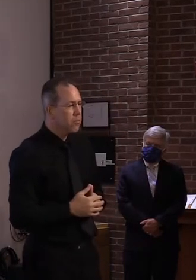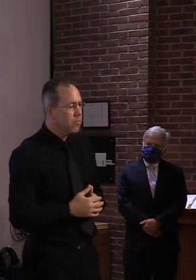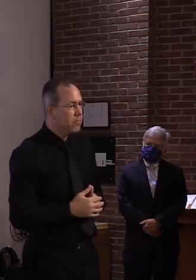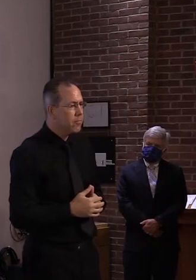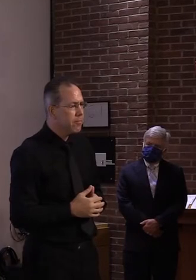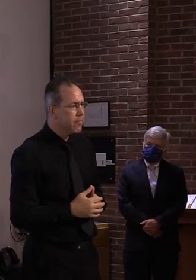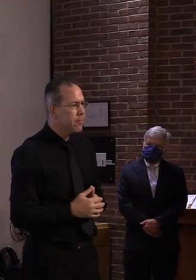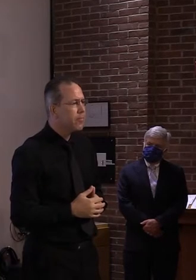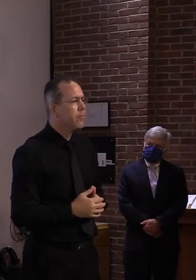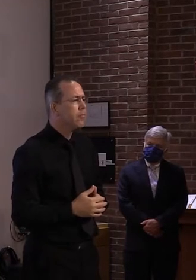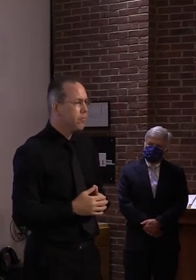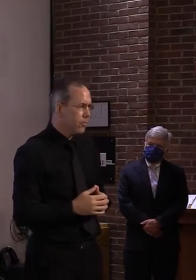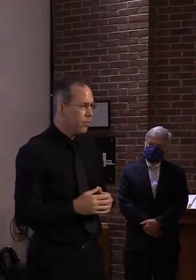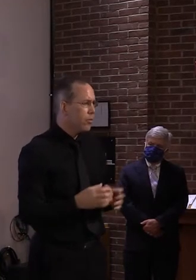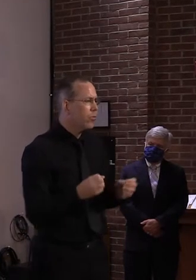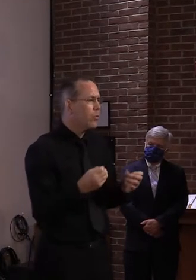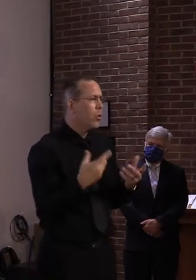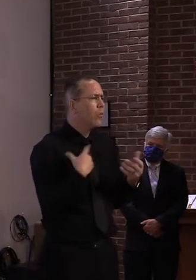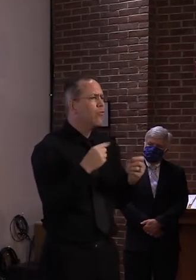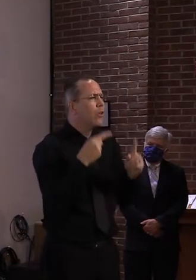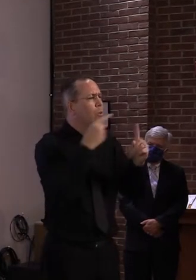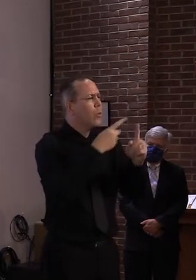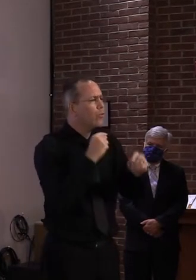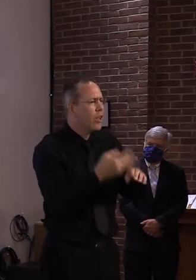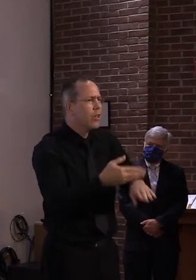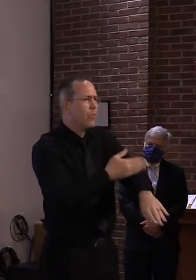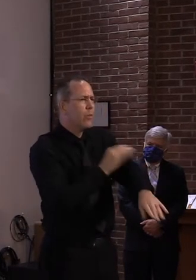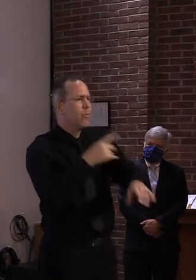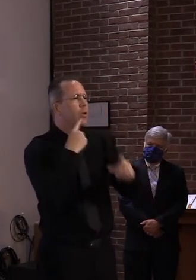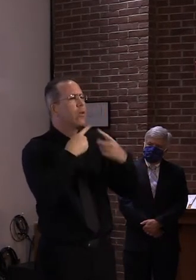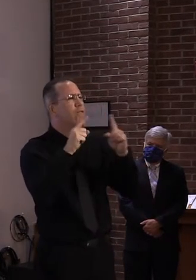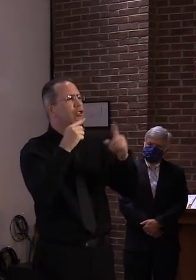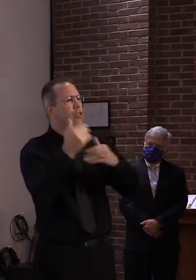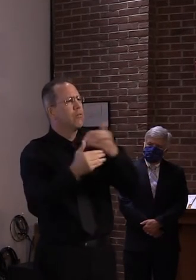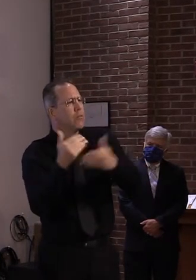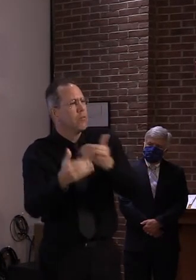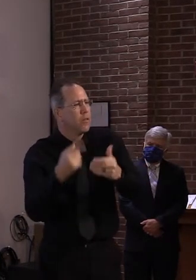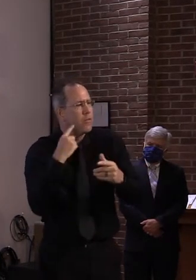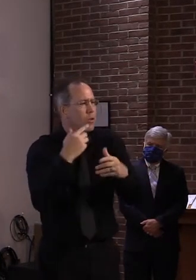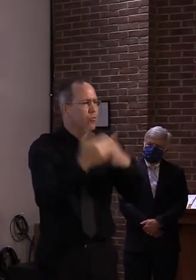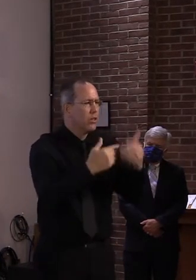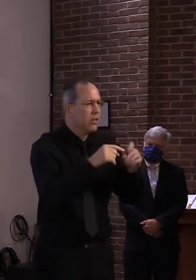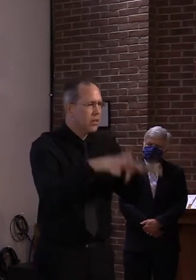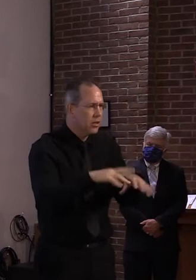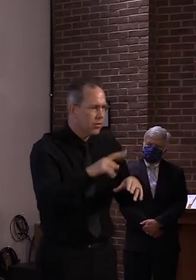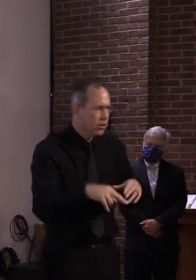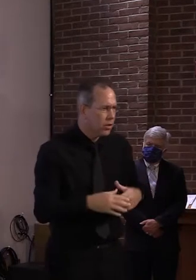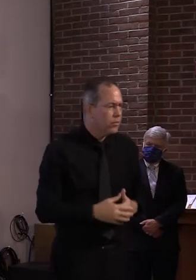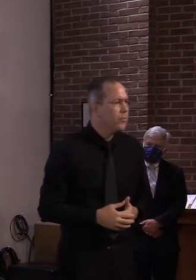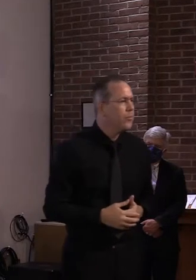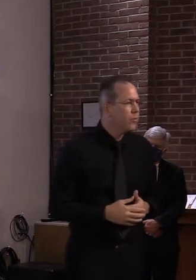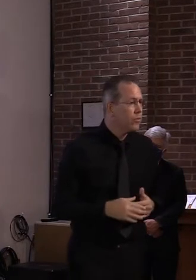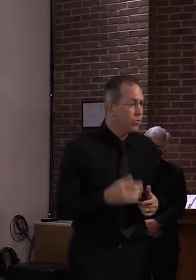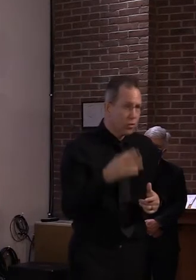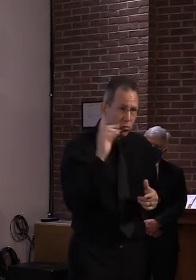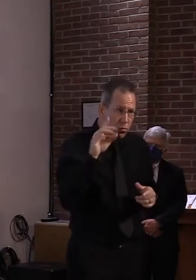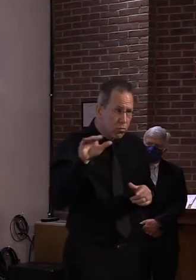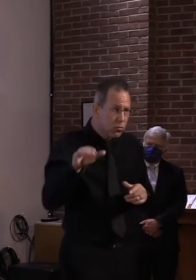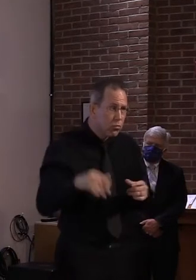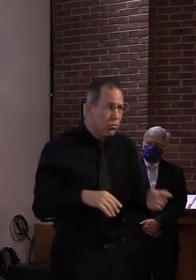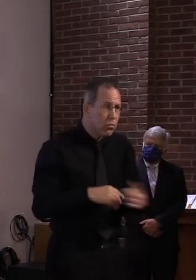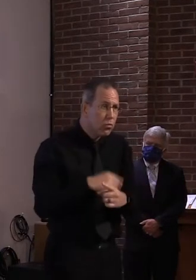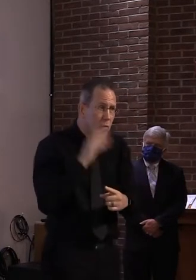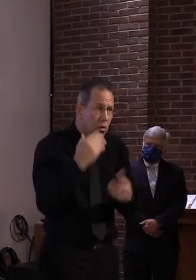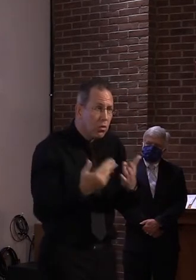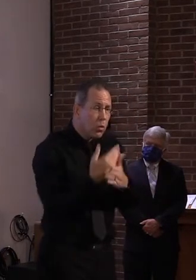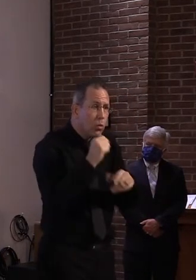this process. But your question is right. It is. Call center? What's that? You mean like you're setting up a call,